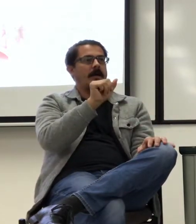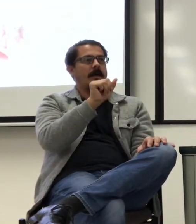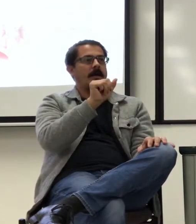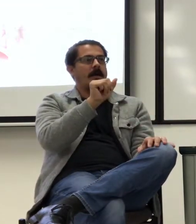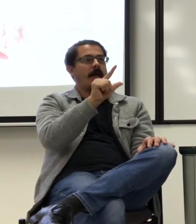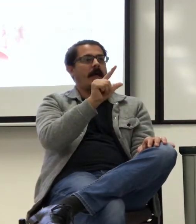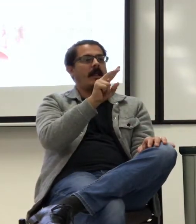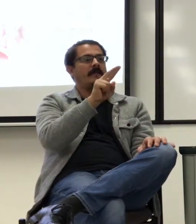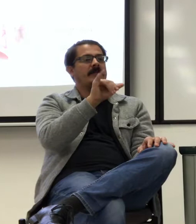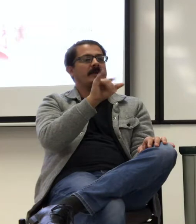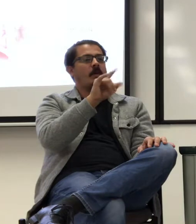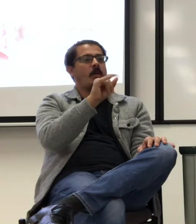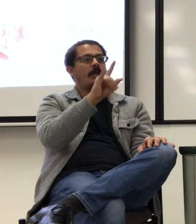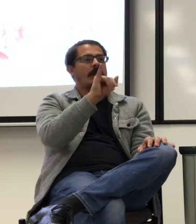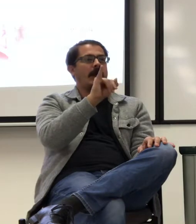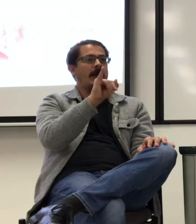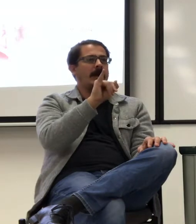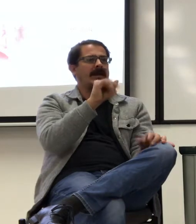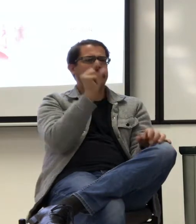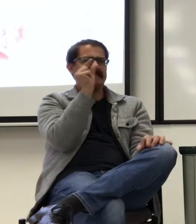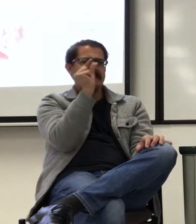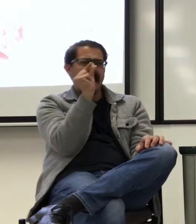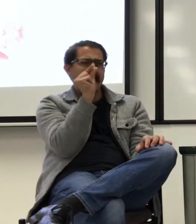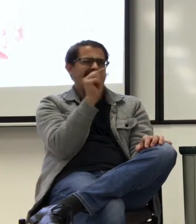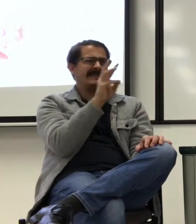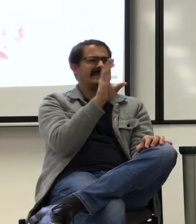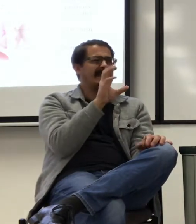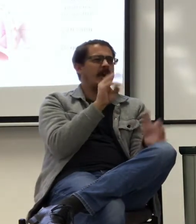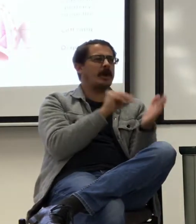alveoli, the tiny 600 million